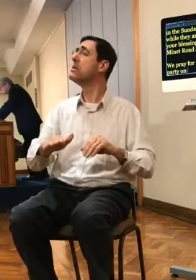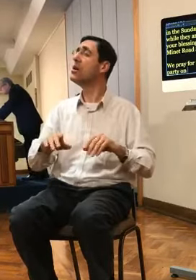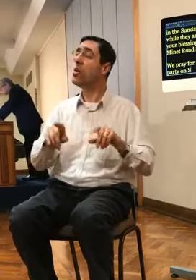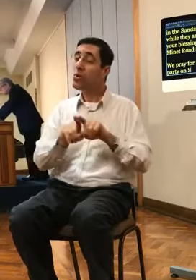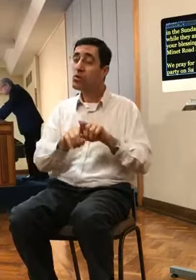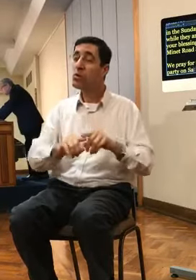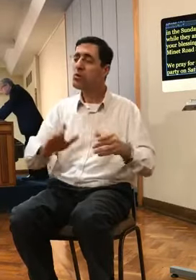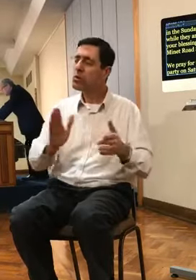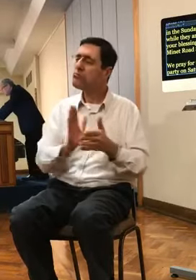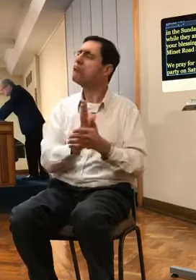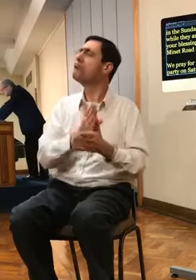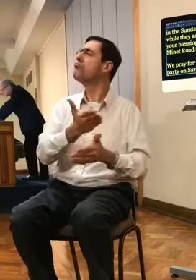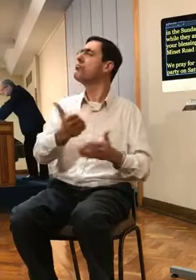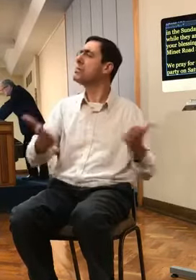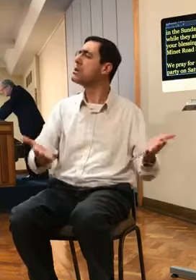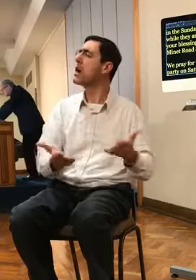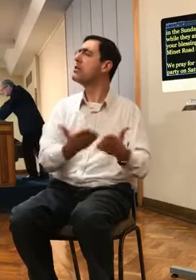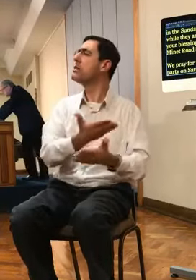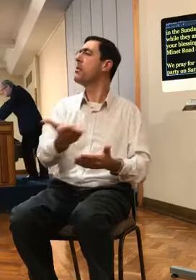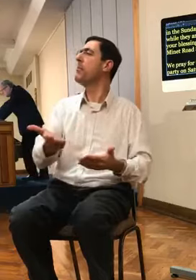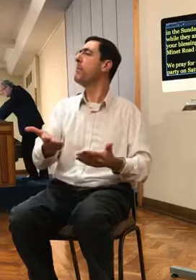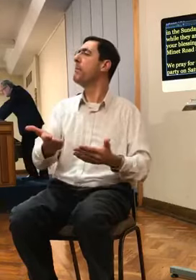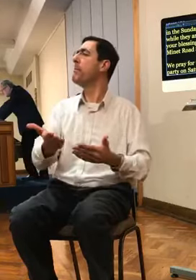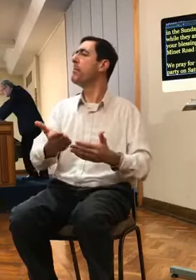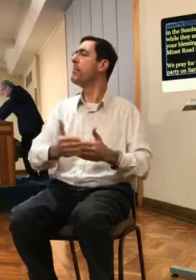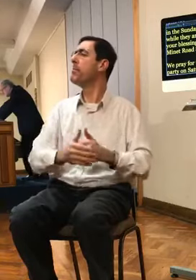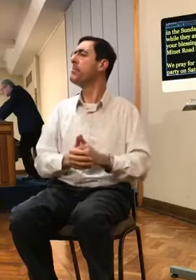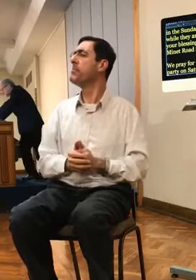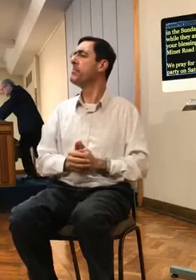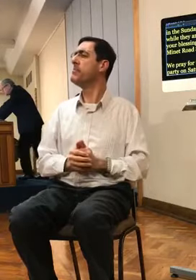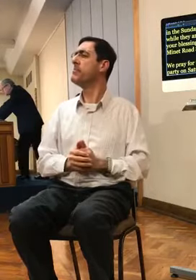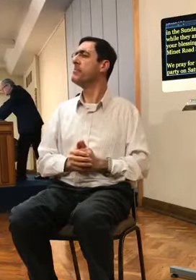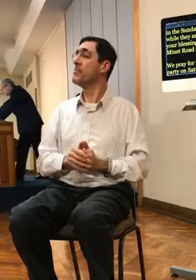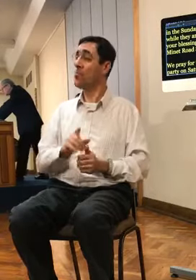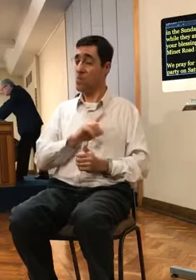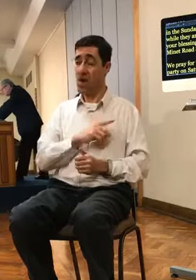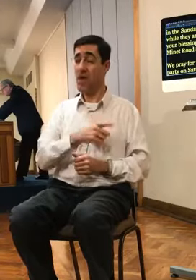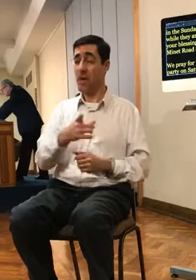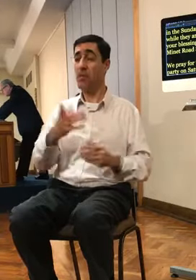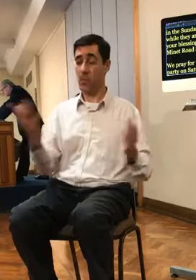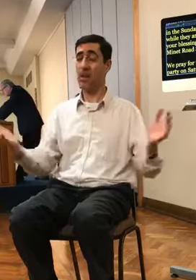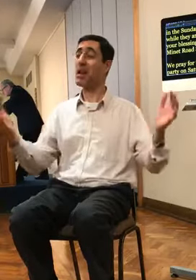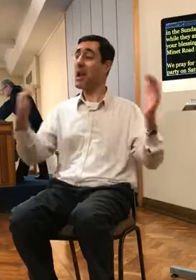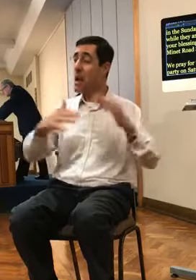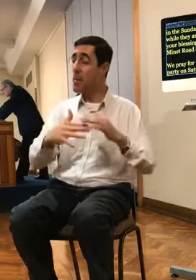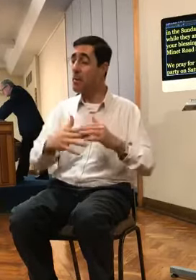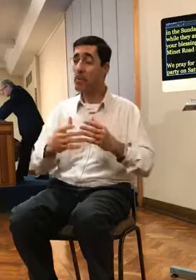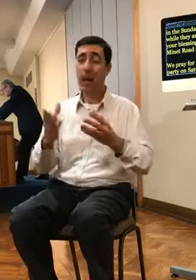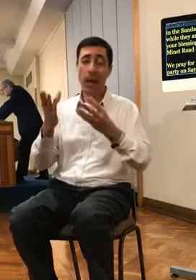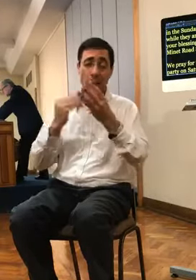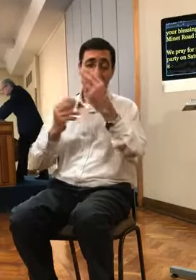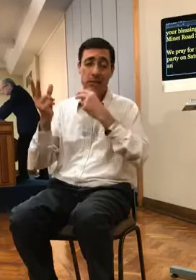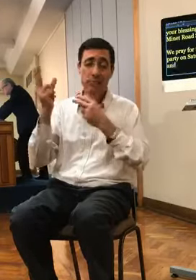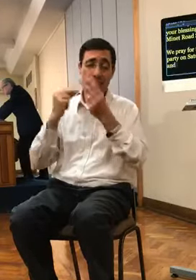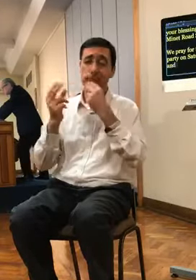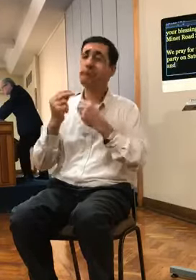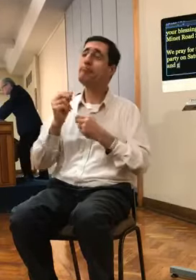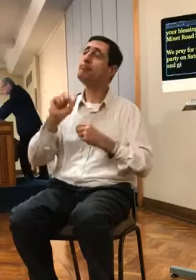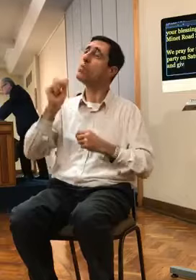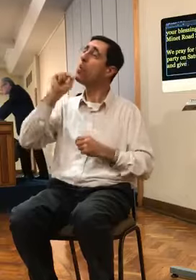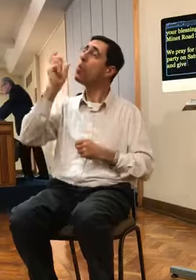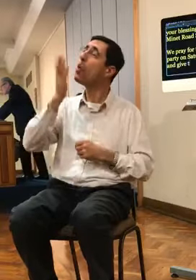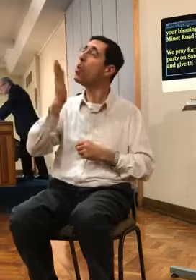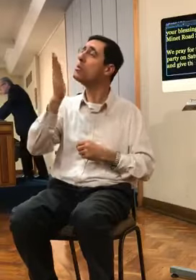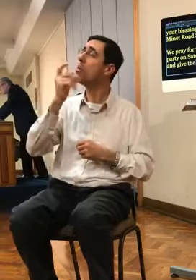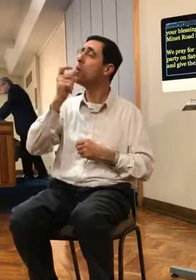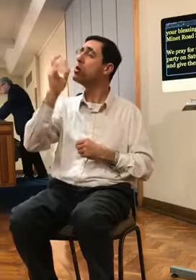of encouragement for them to continue to come under the sound of thy word. And, O gracious God, we do pray for